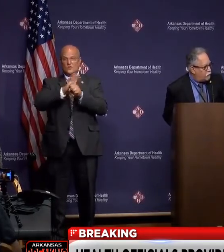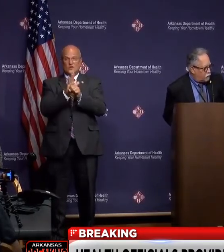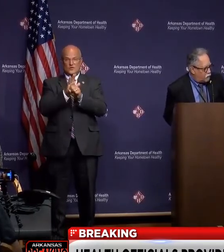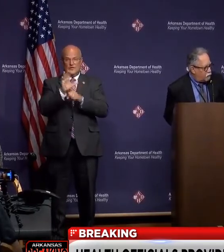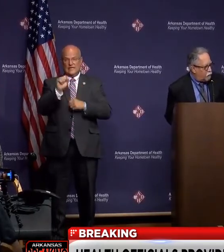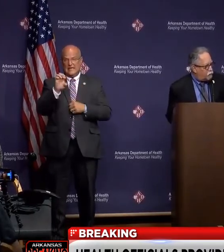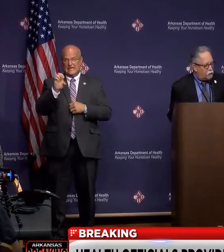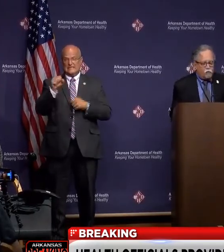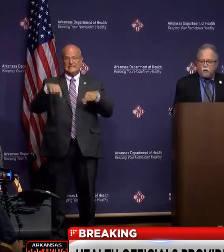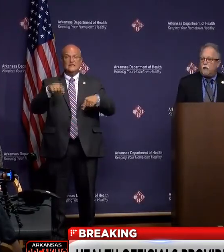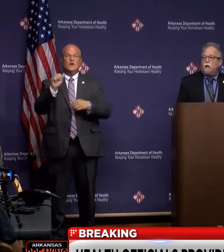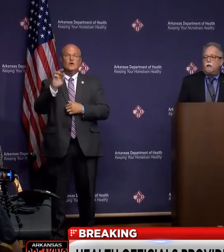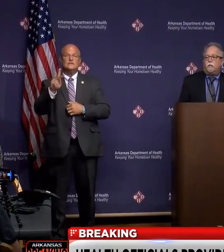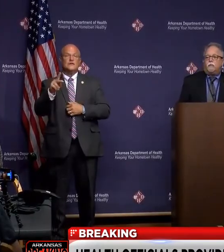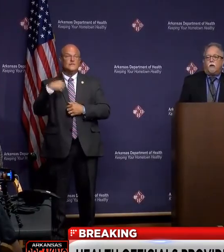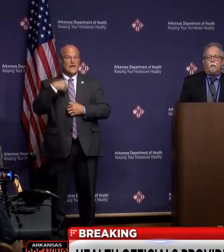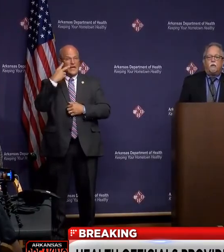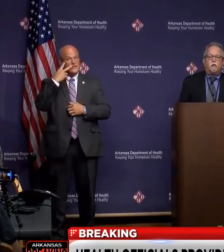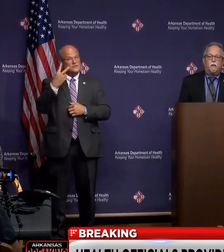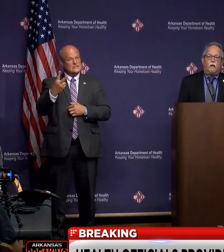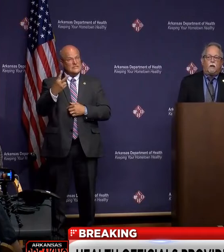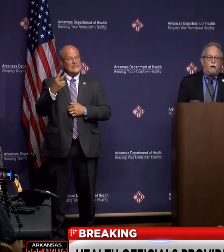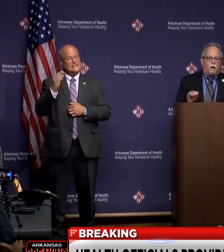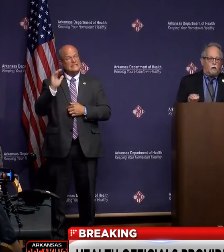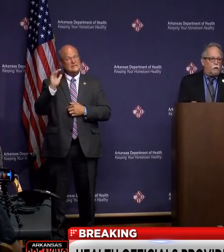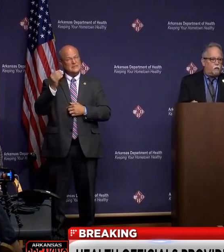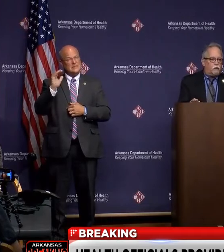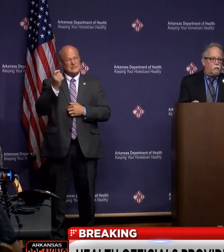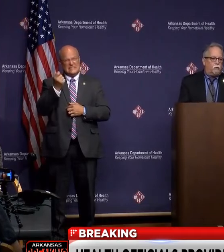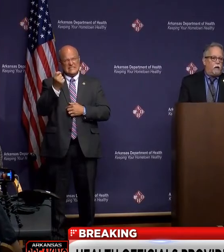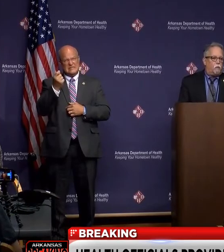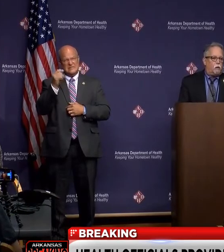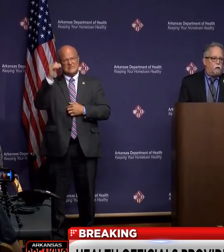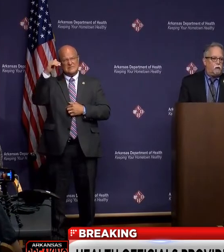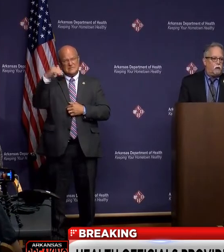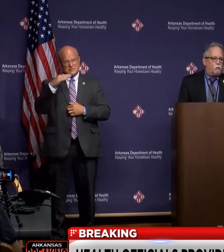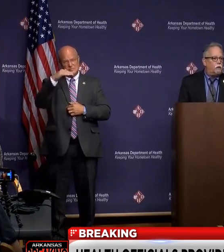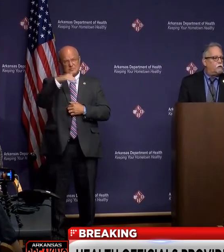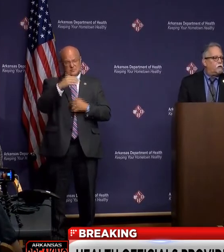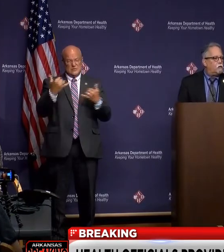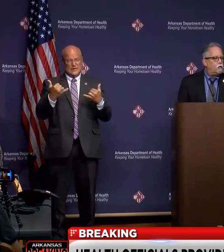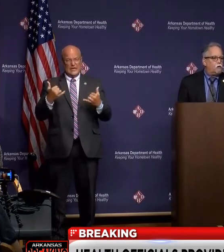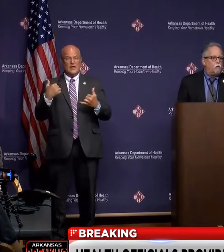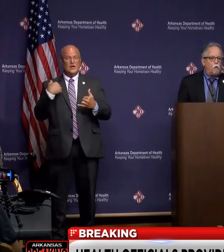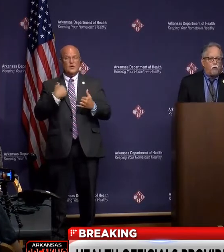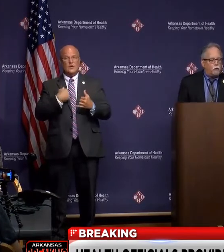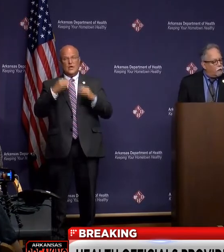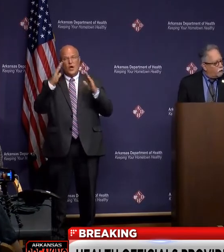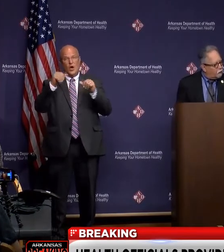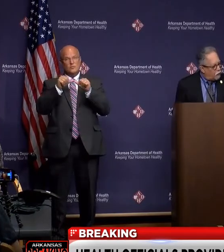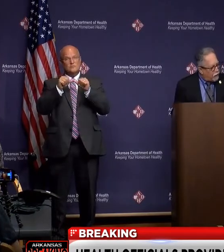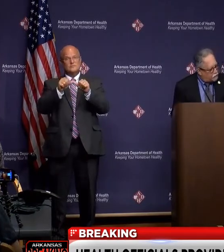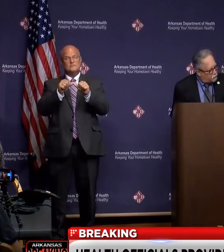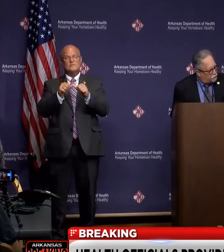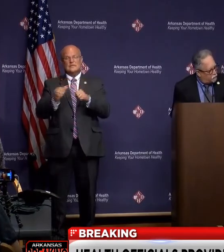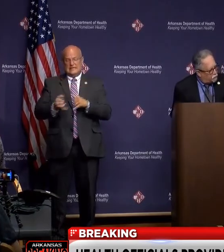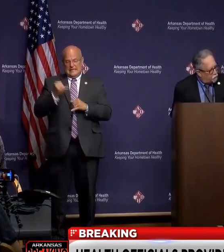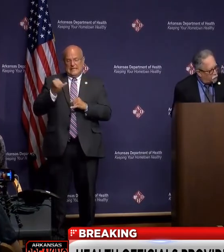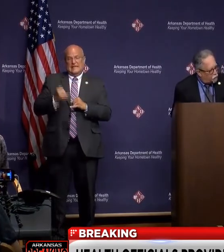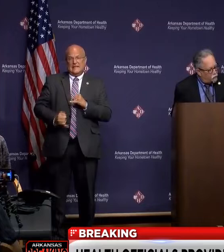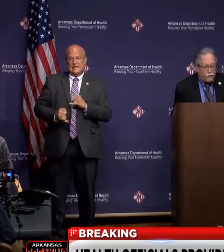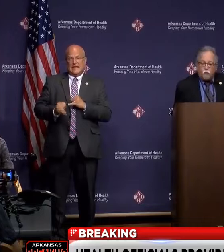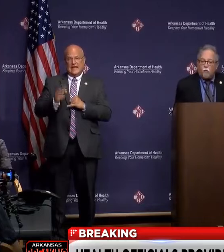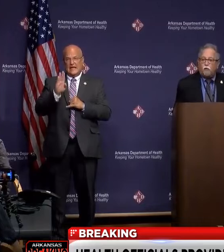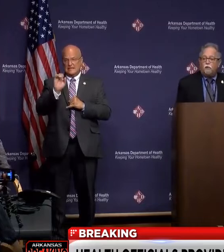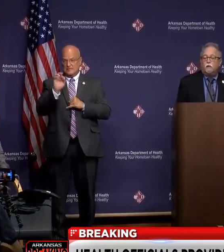in Arkansas, and as you can see, there appears to be a little bit of a dip downward. We need to see if this goes forward. The last